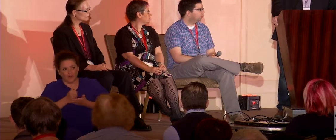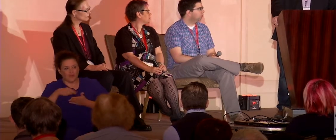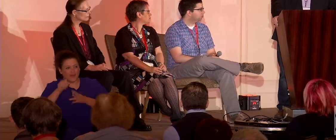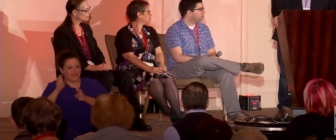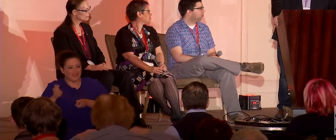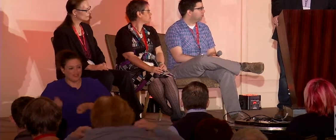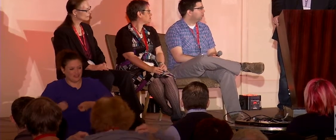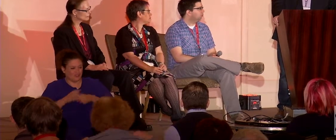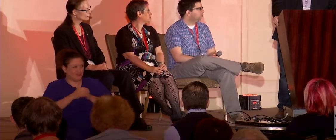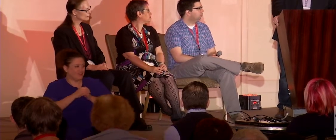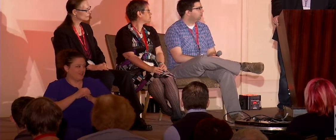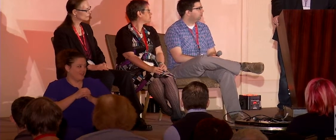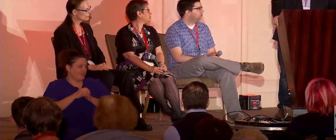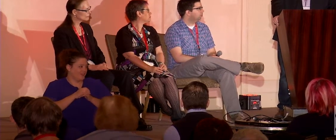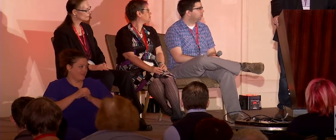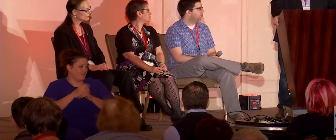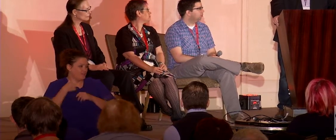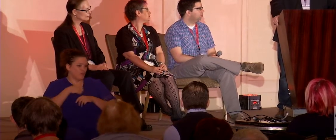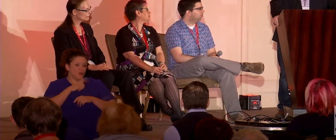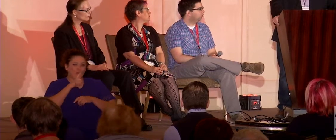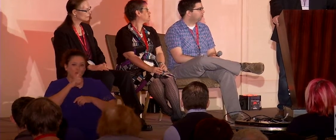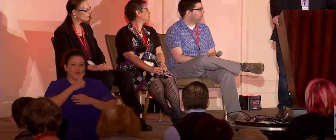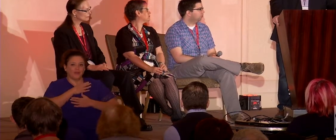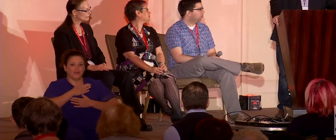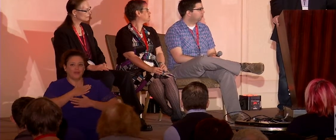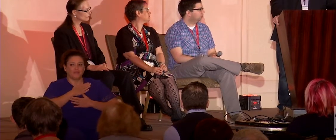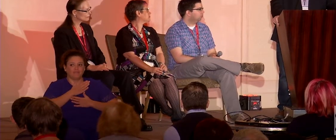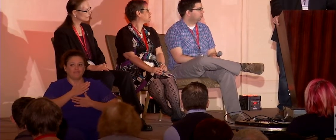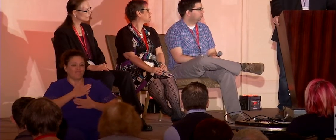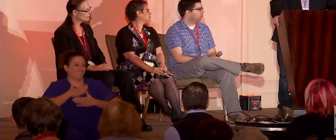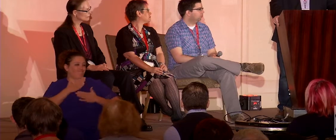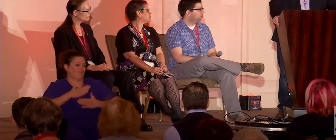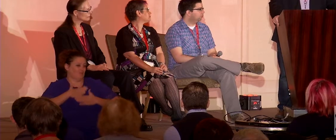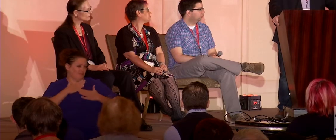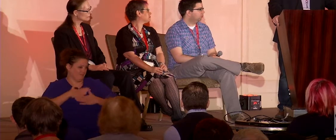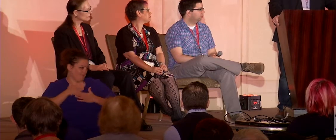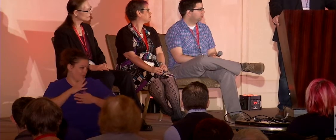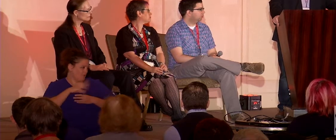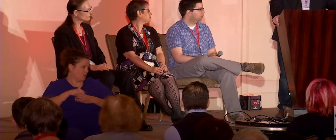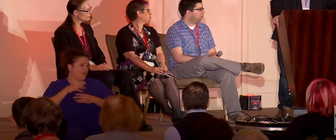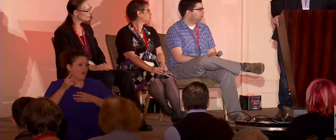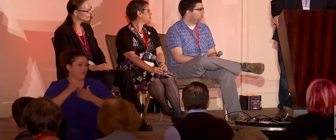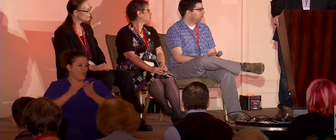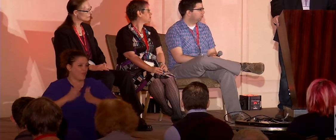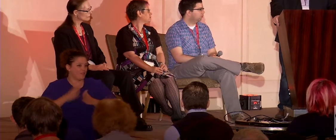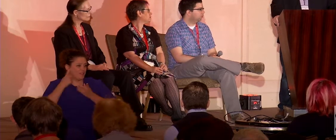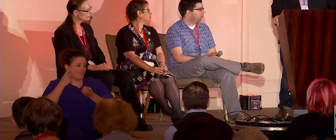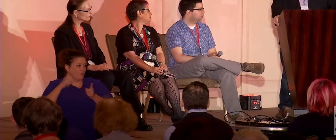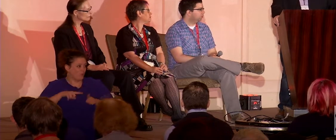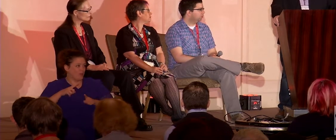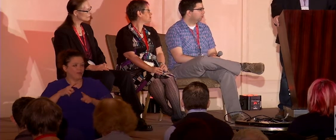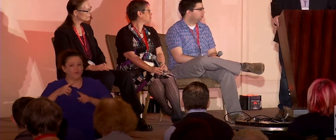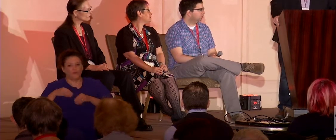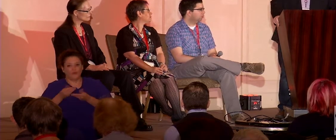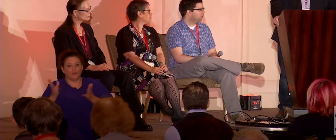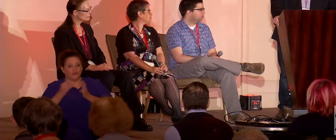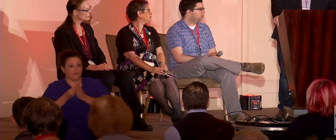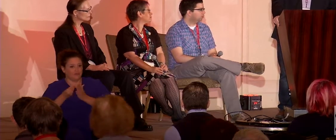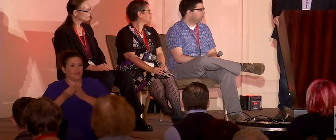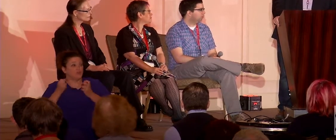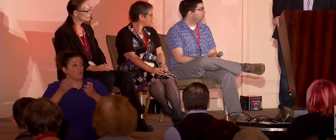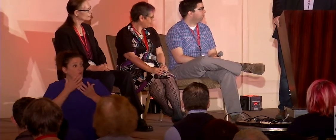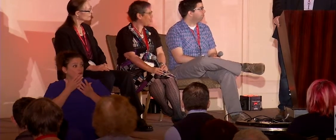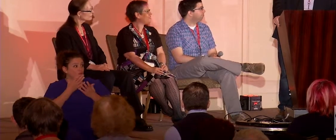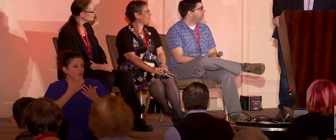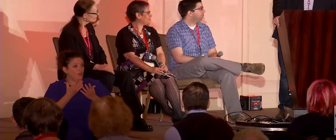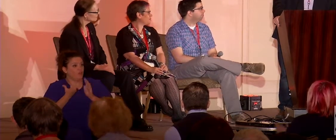So we're really pleased that they're accepting our donation and that the artists have agreed to generously give that 10%. So